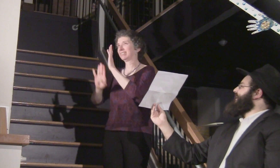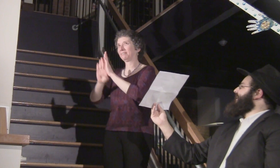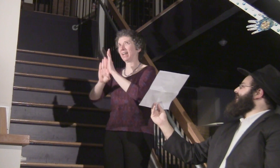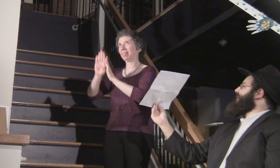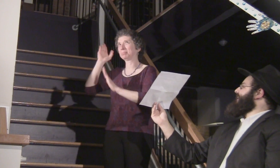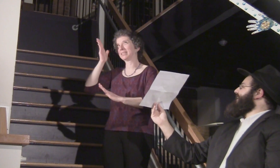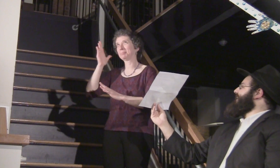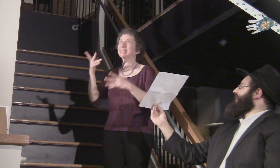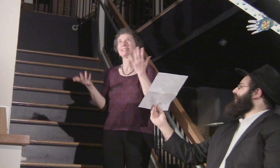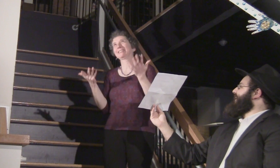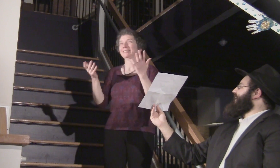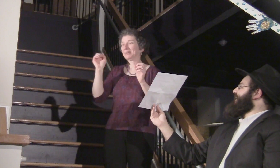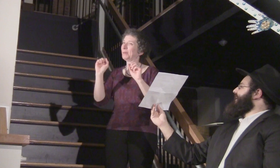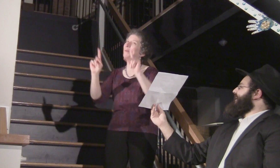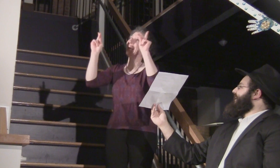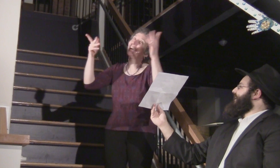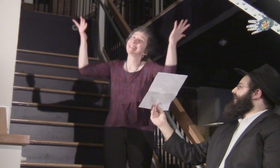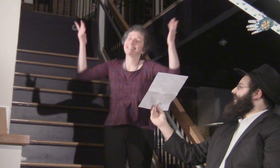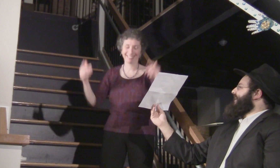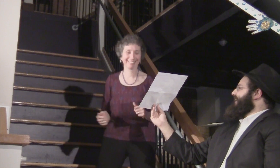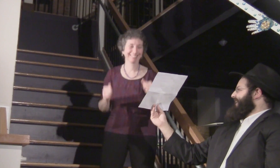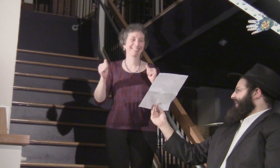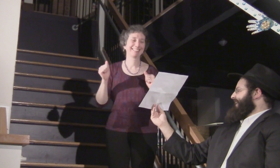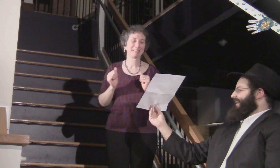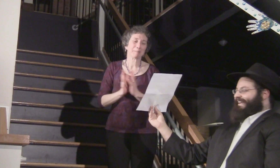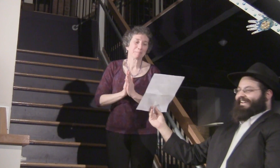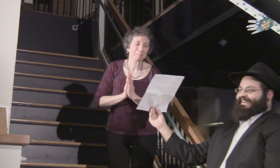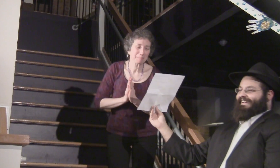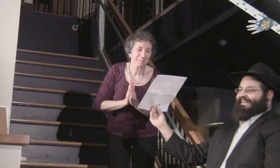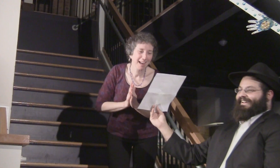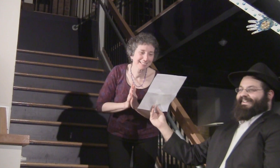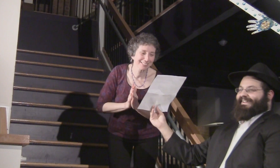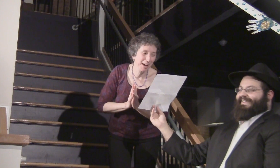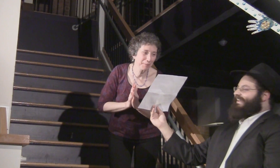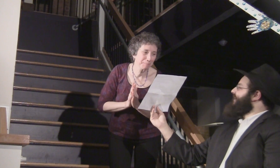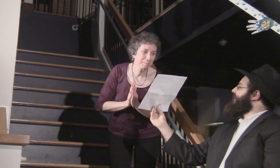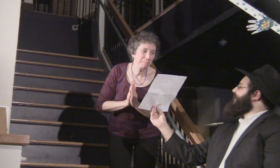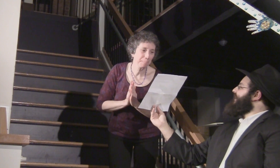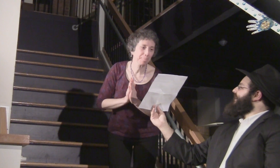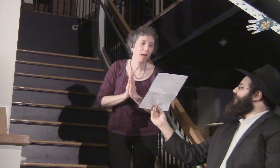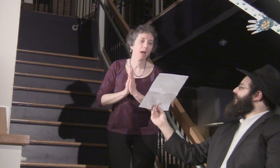means that they have to work, that they have to develop a speech? Okay, all right, sure.